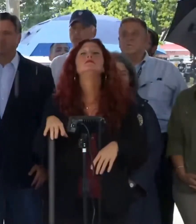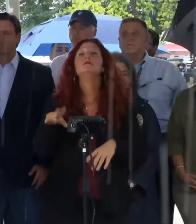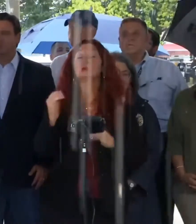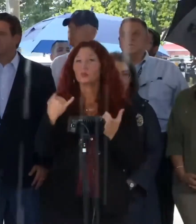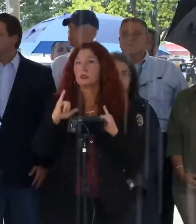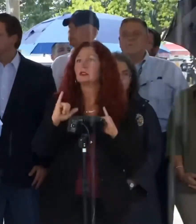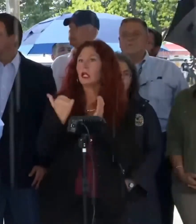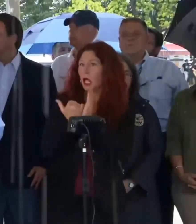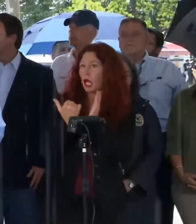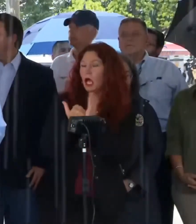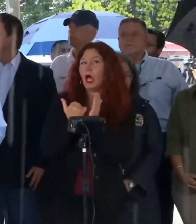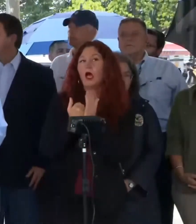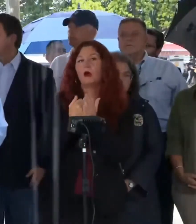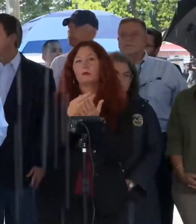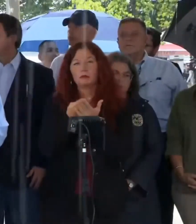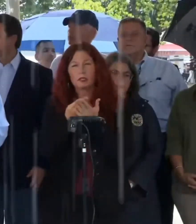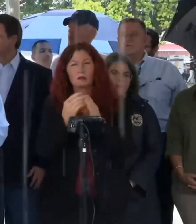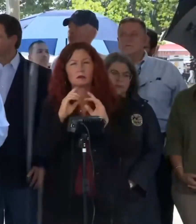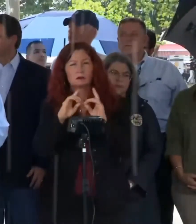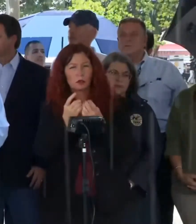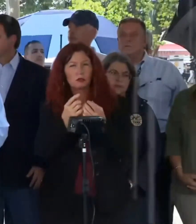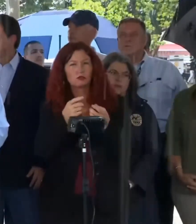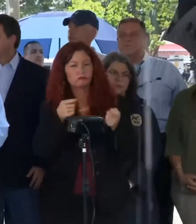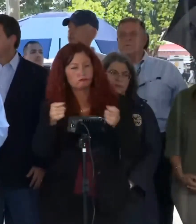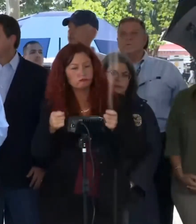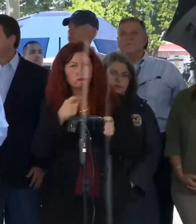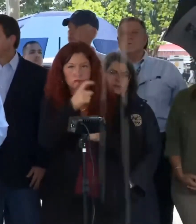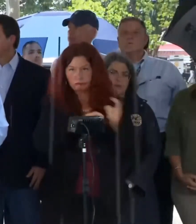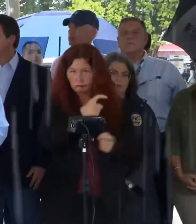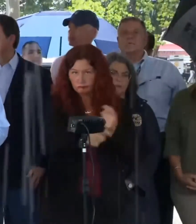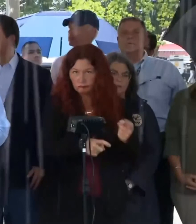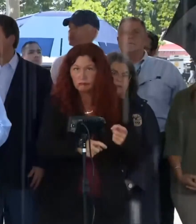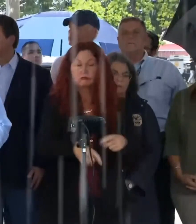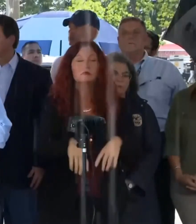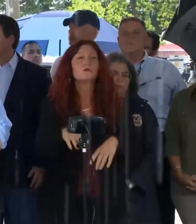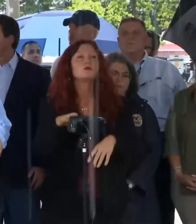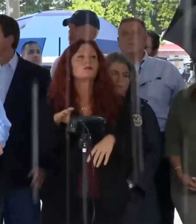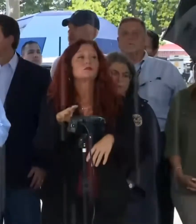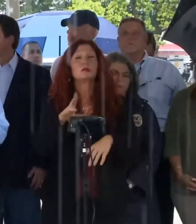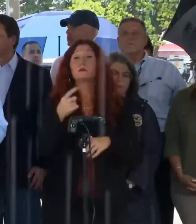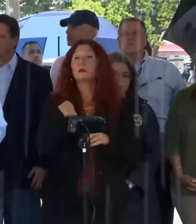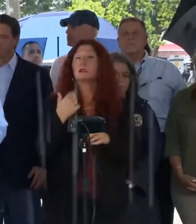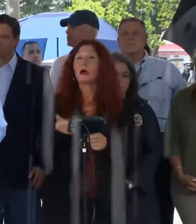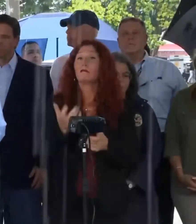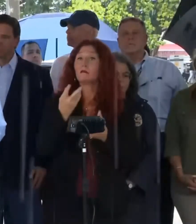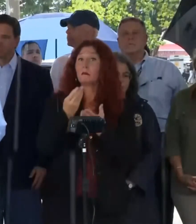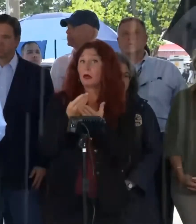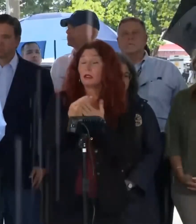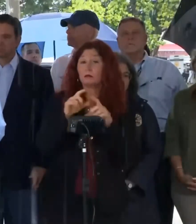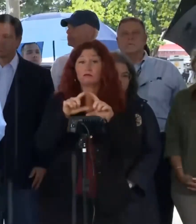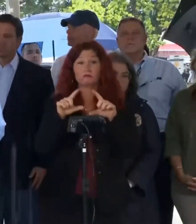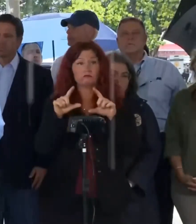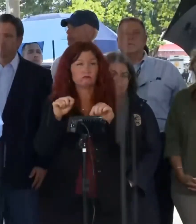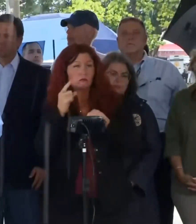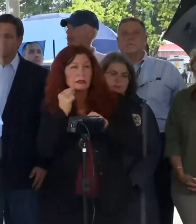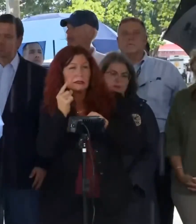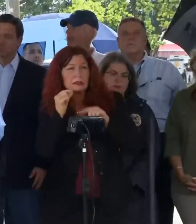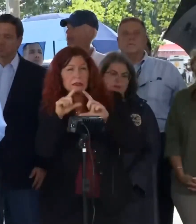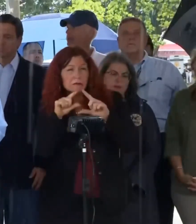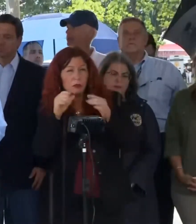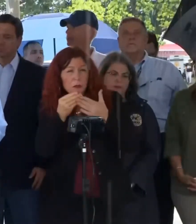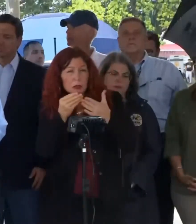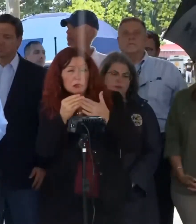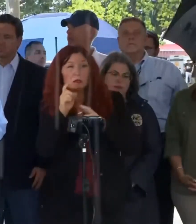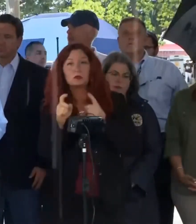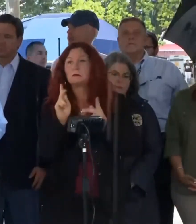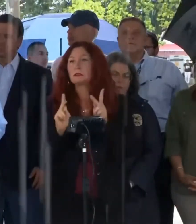Children and Families is coordinating with Miami-Dade County to distribute gift cards for displaced individuals. Additionally, as a reminder, the